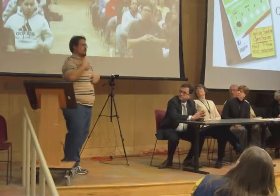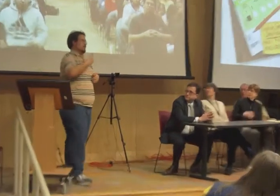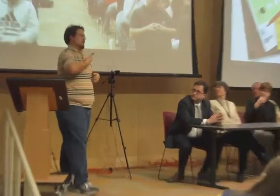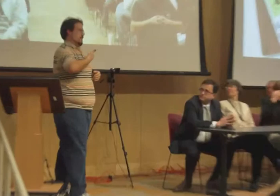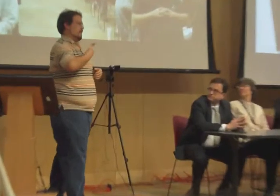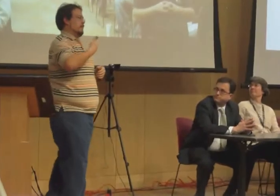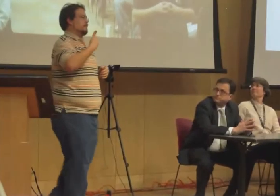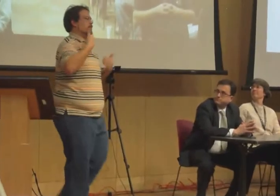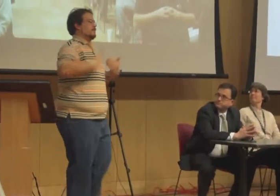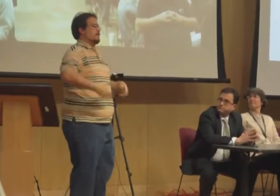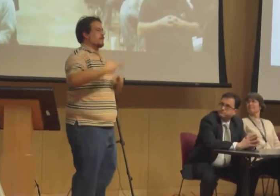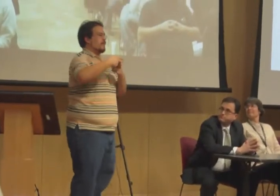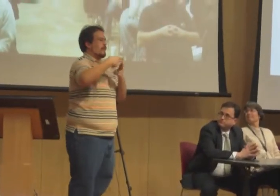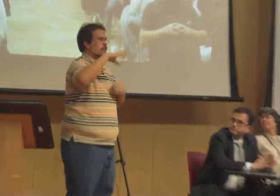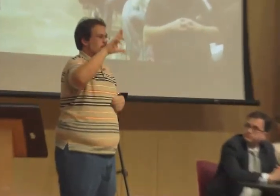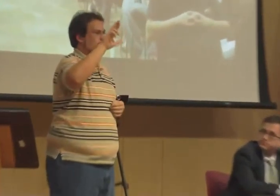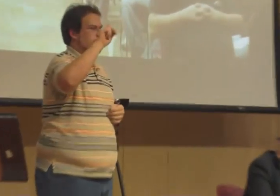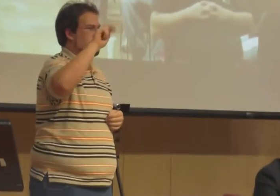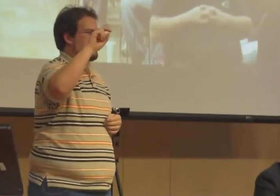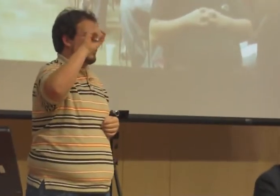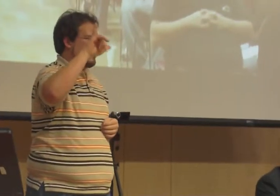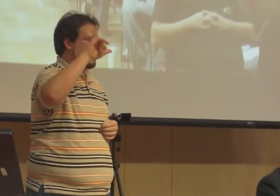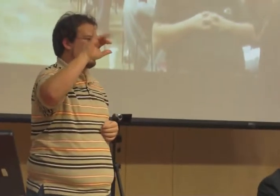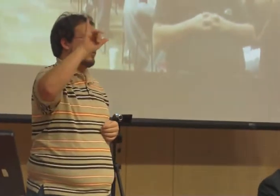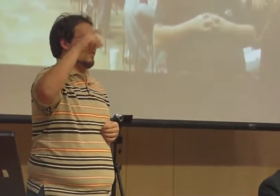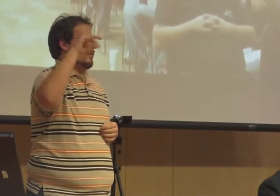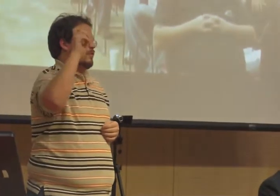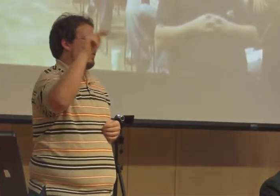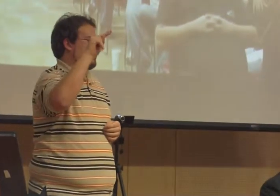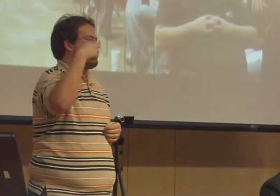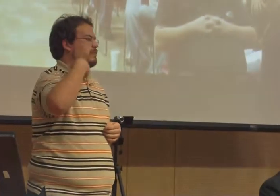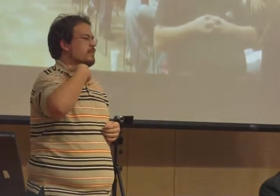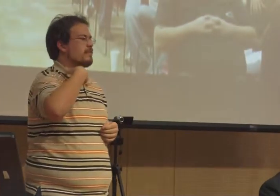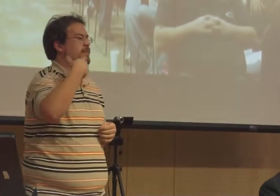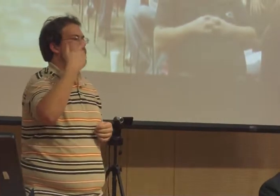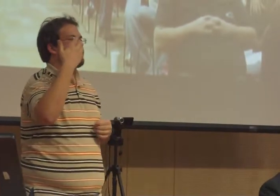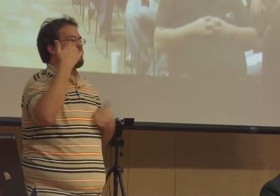Okay, we'd like to go ahead and get started. First, I'll introduce myself. My name is Randy Jackson,